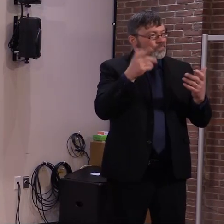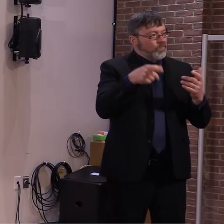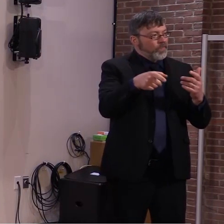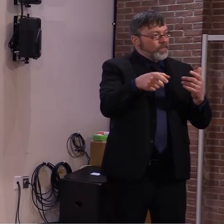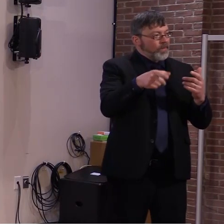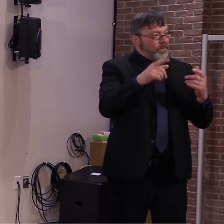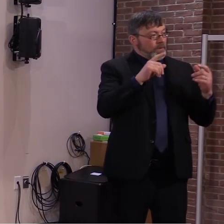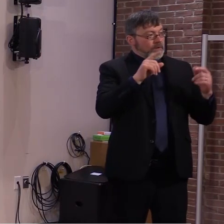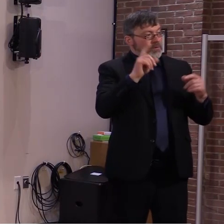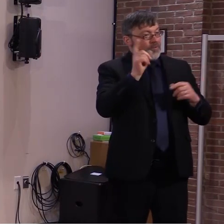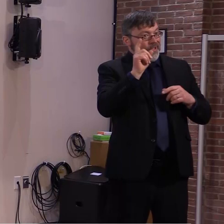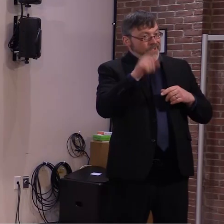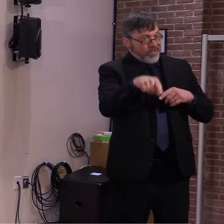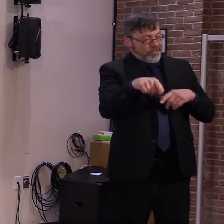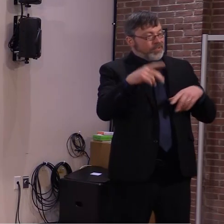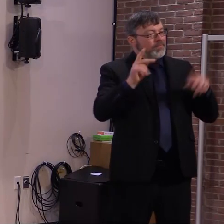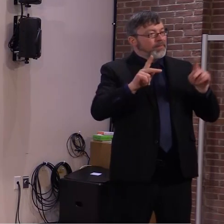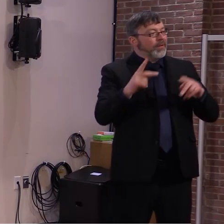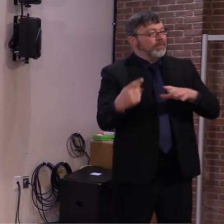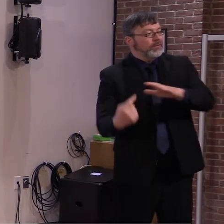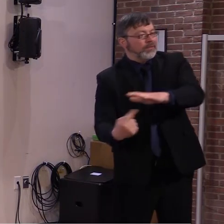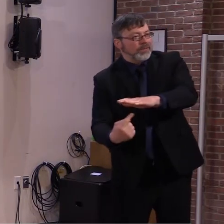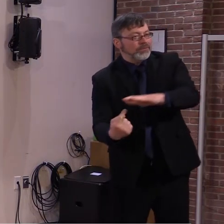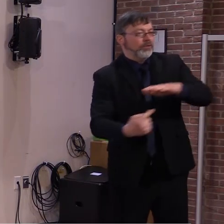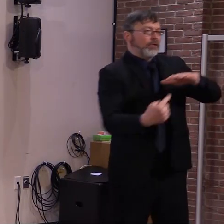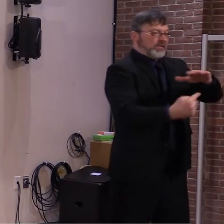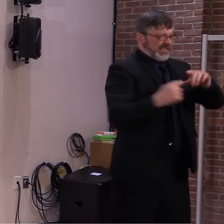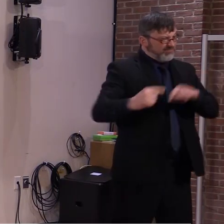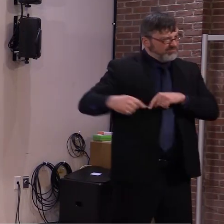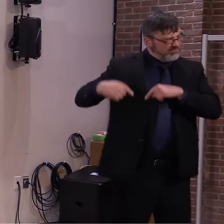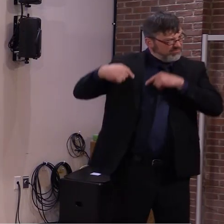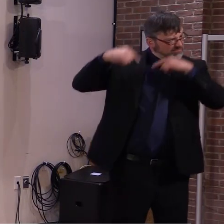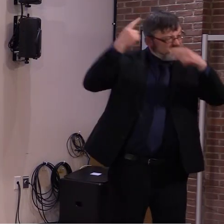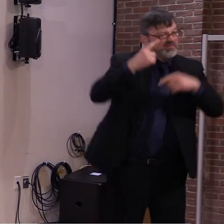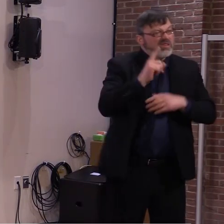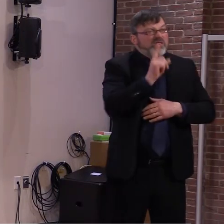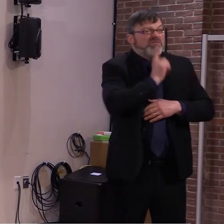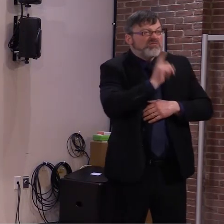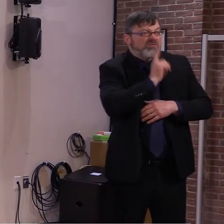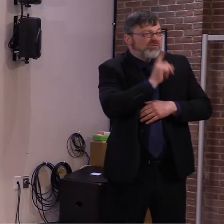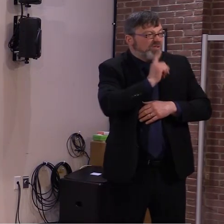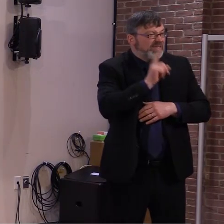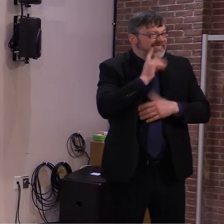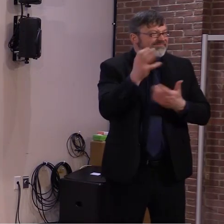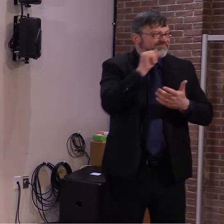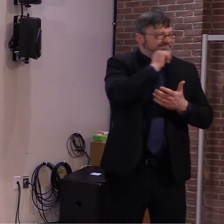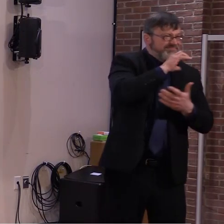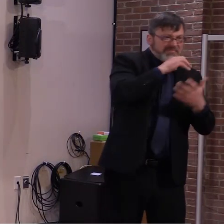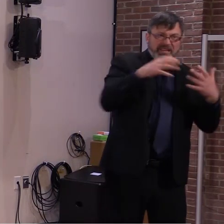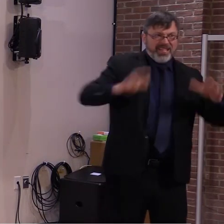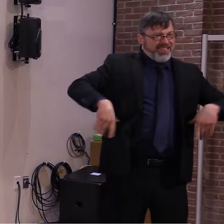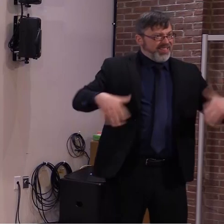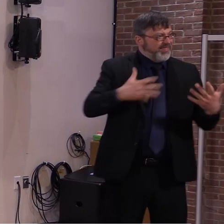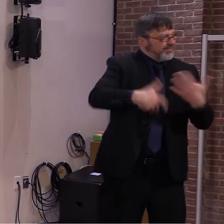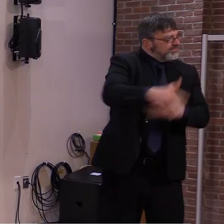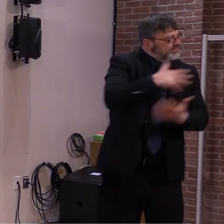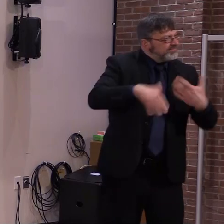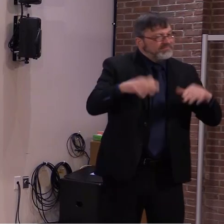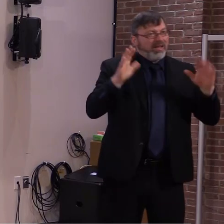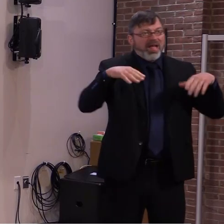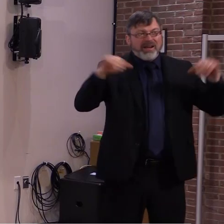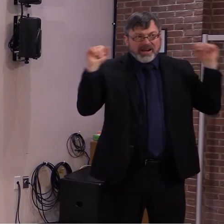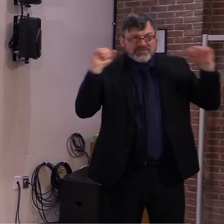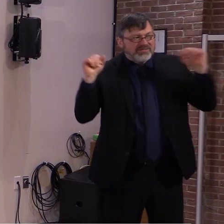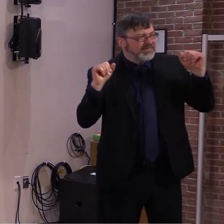and outcomes. Opportunities for social connections, such as healthy meals, exercise, and group activities, are key